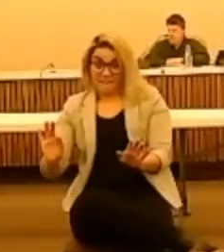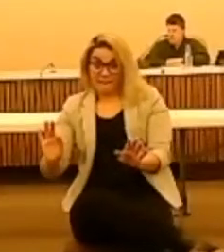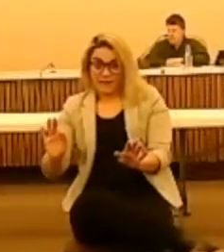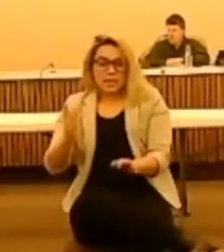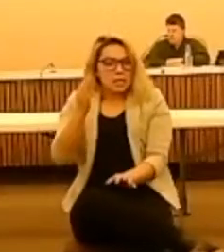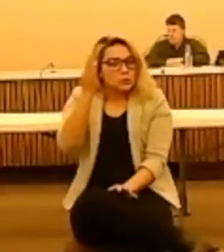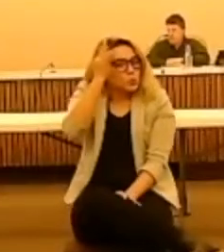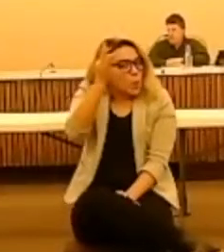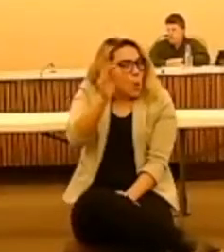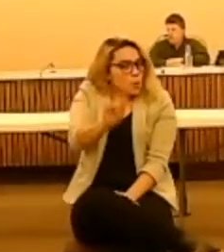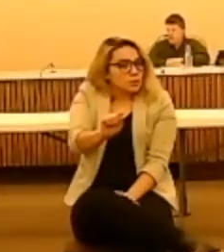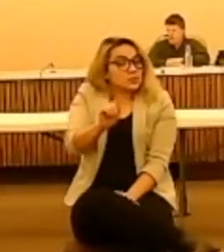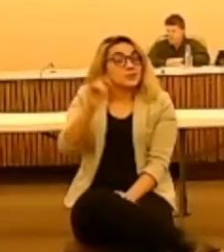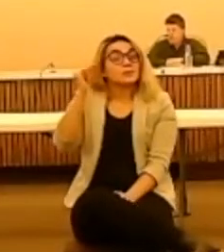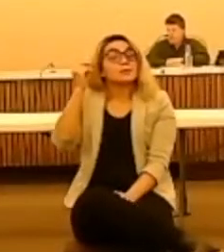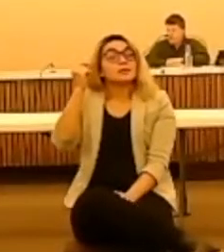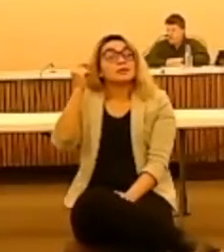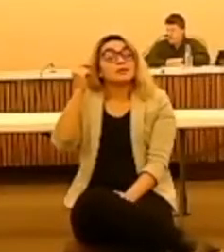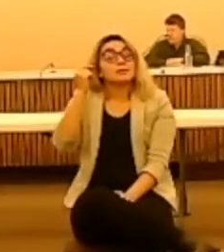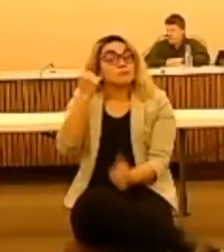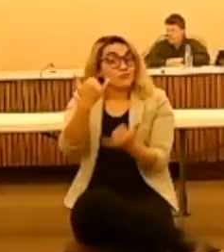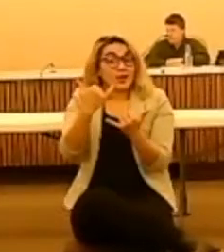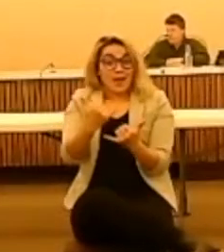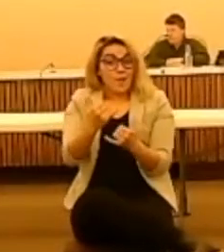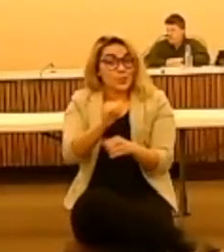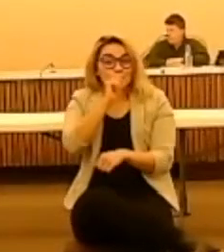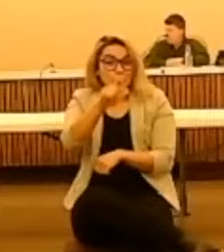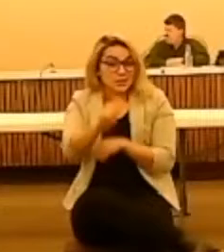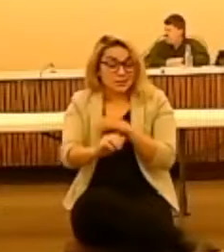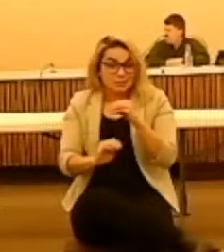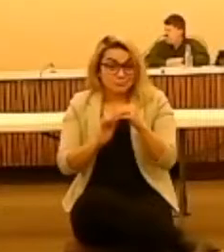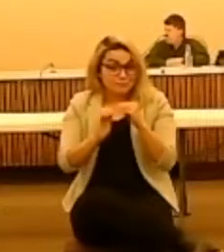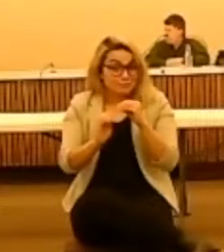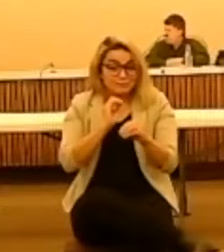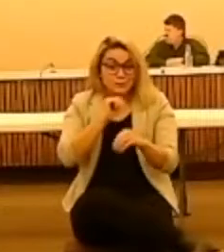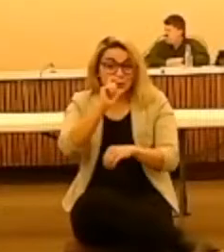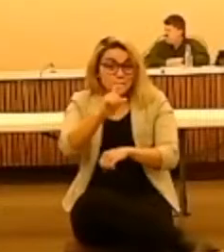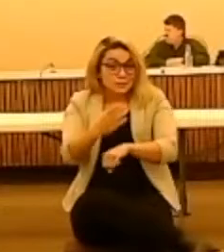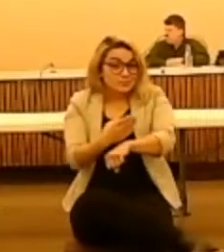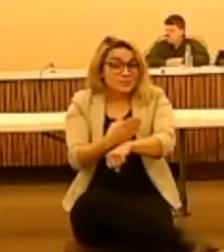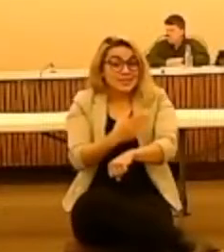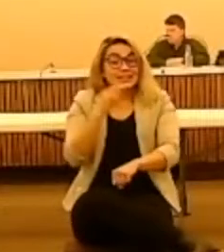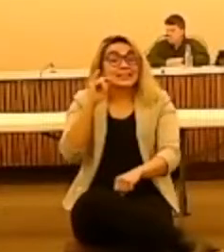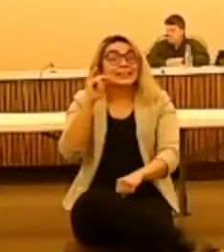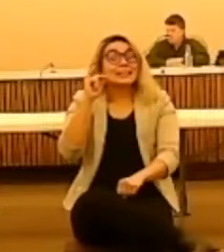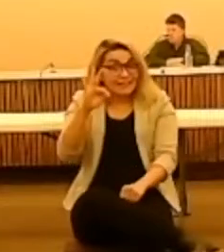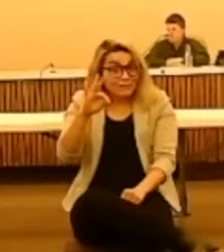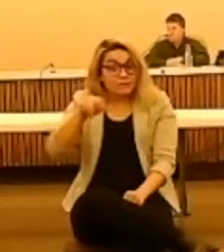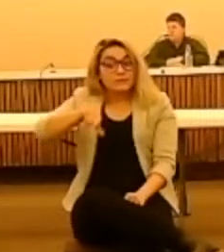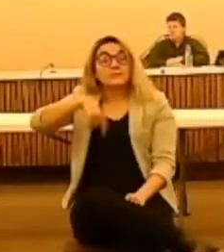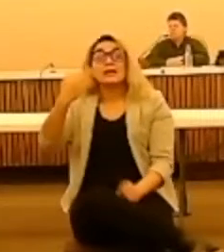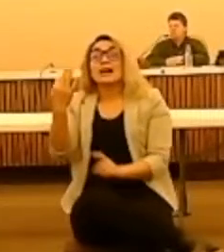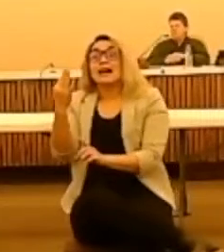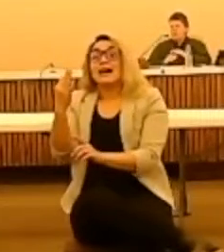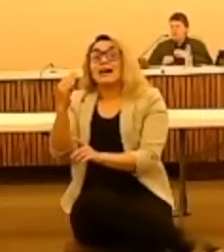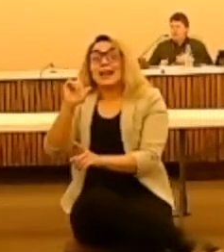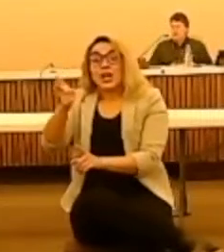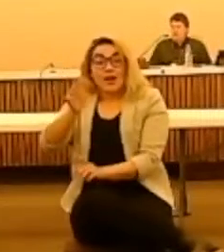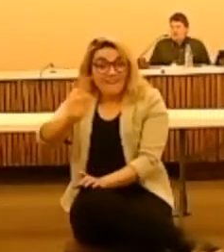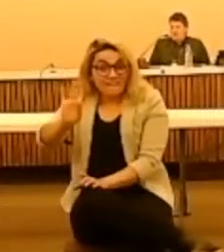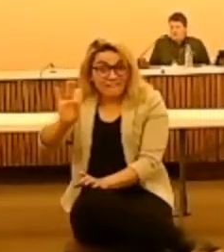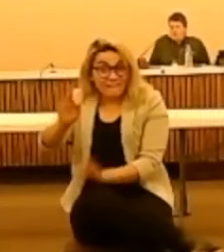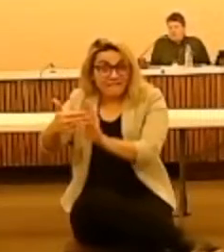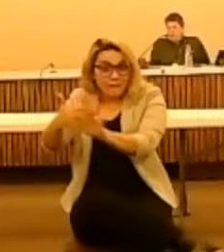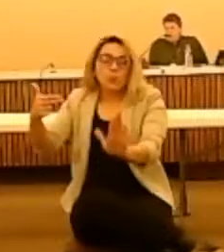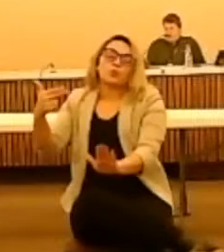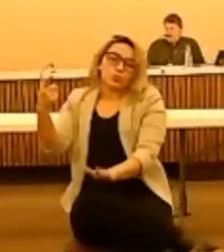the threshold, they will put in some control at that intersection. Yeah, well, we are investing a significant amount of money